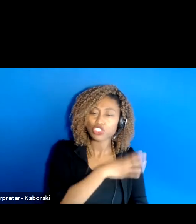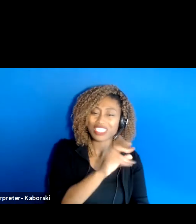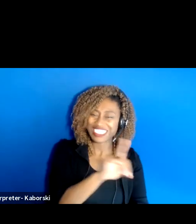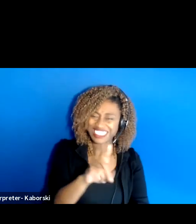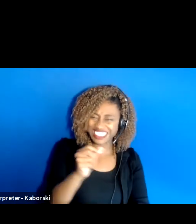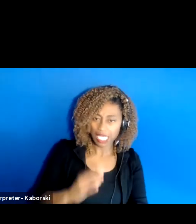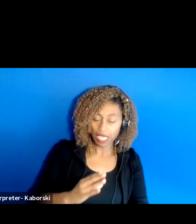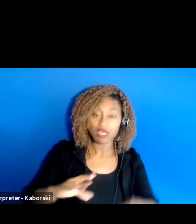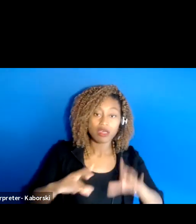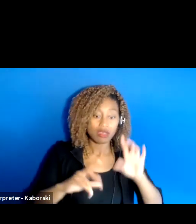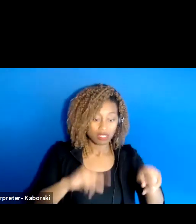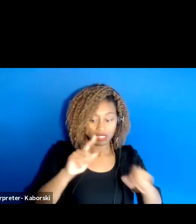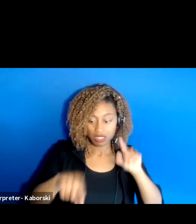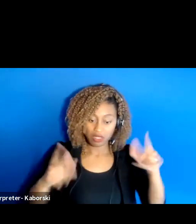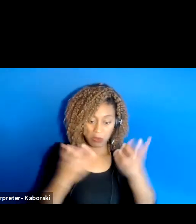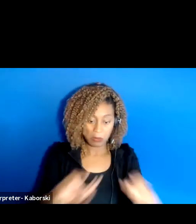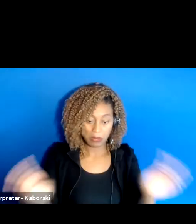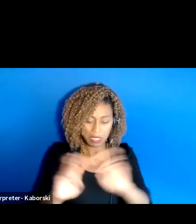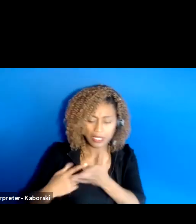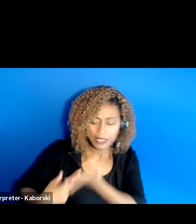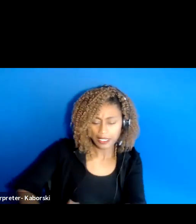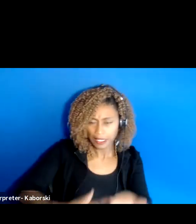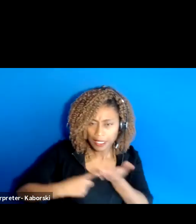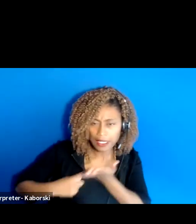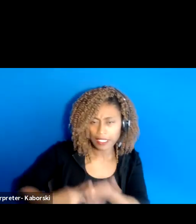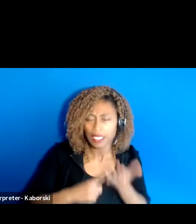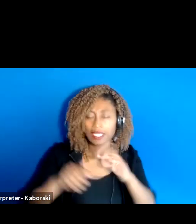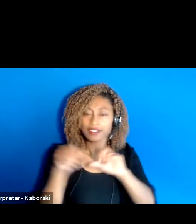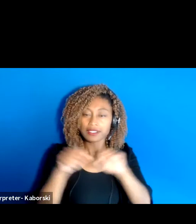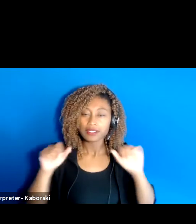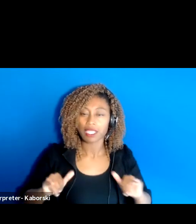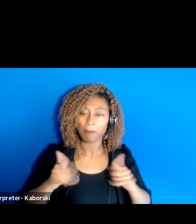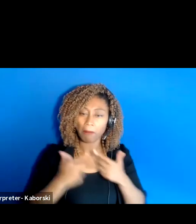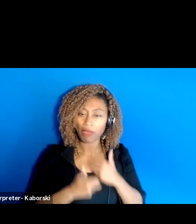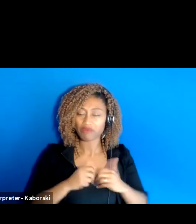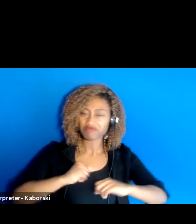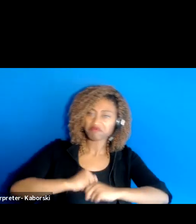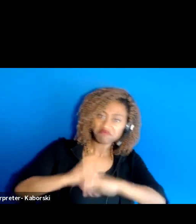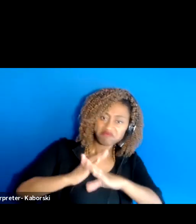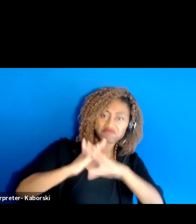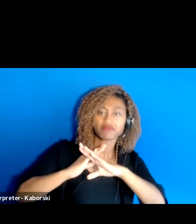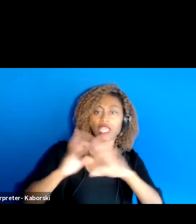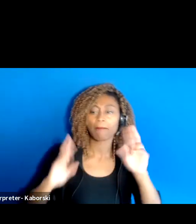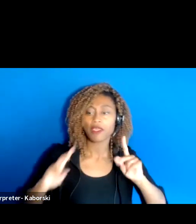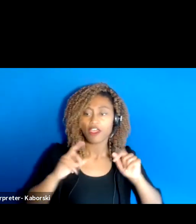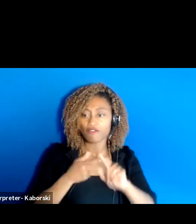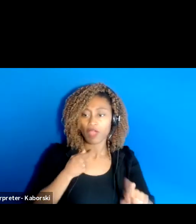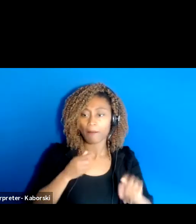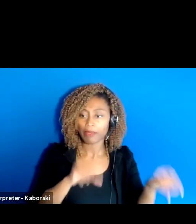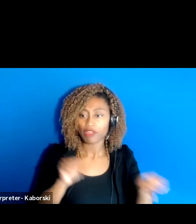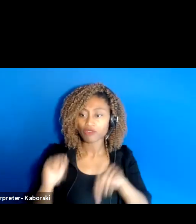coming together, and they're talking about what are the systemic issues that prevent individuals from having